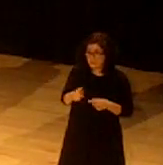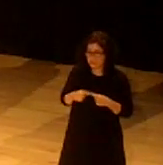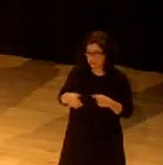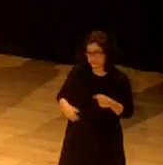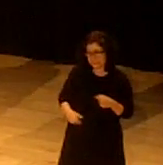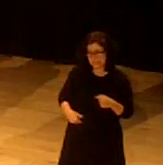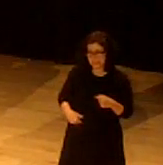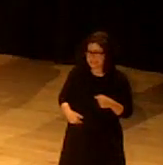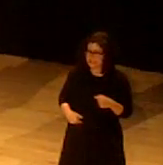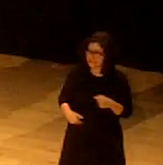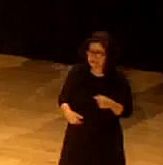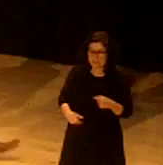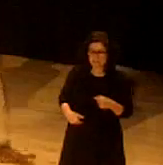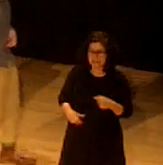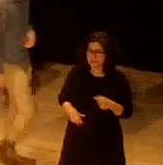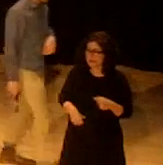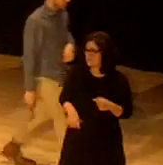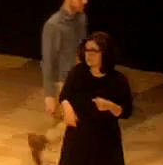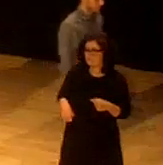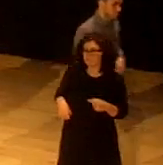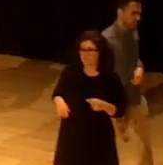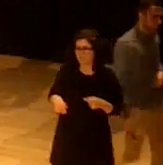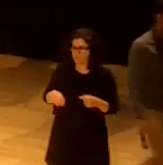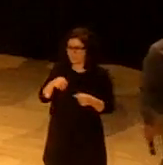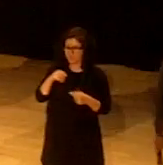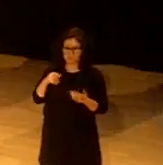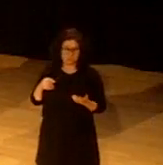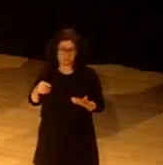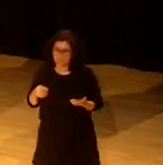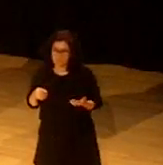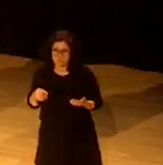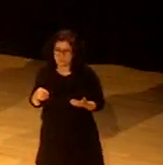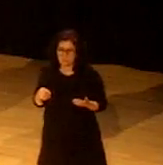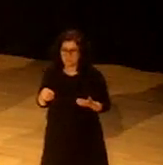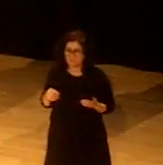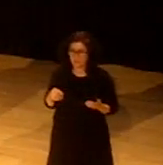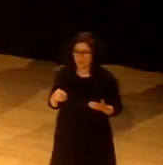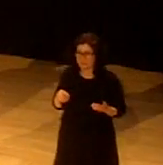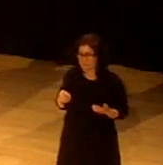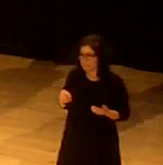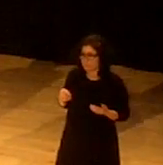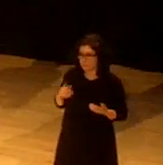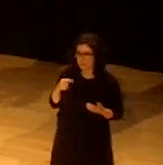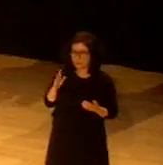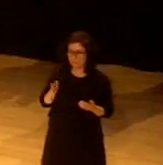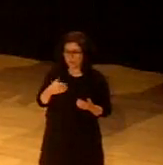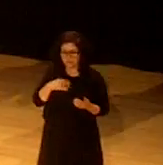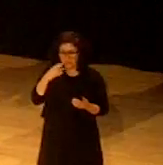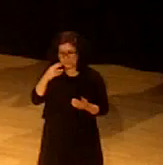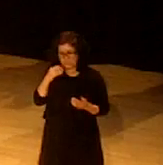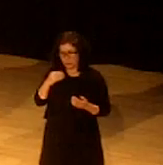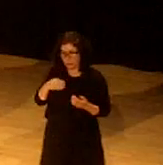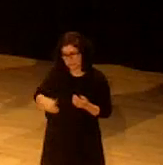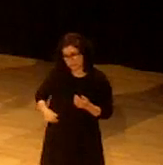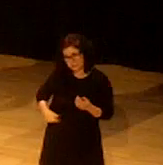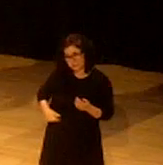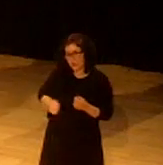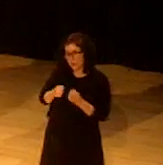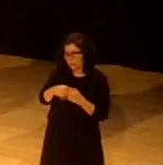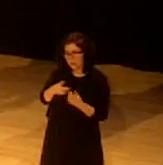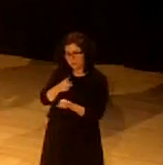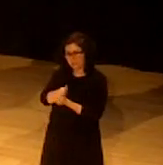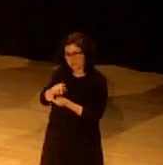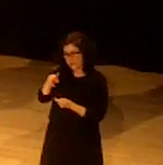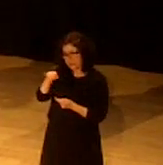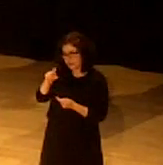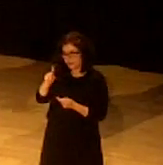not have in life if they had not engaged with another human being whose heart was beating out of his chest. And we all, understandably, through